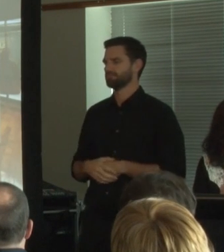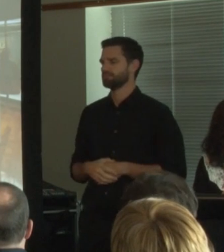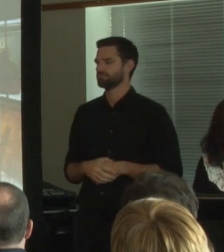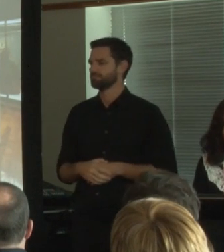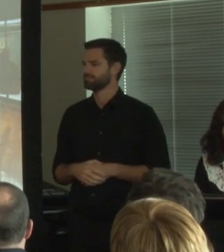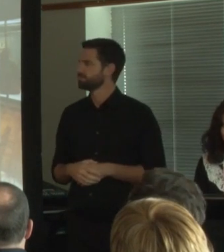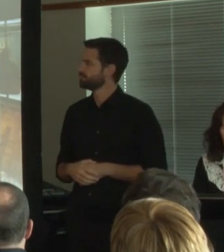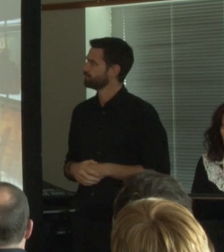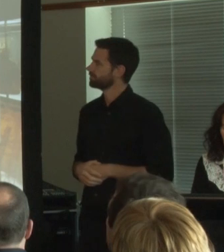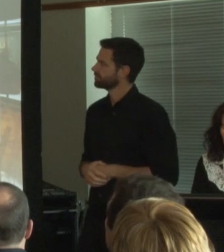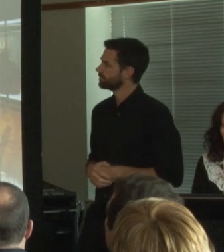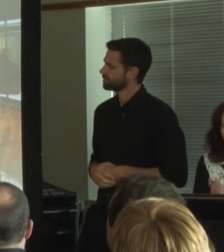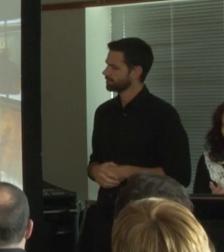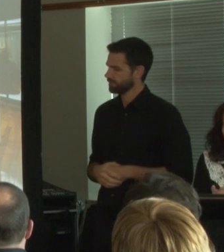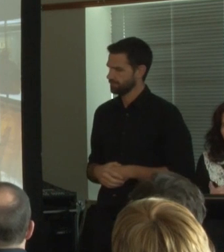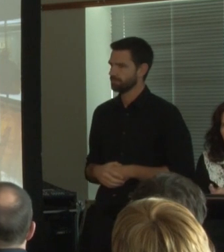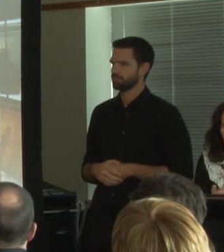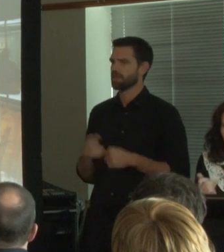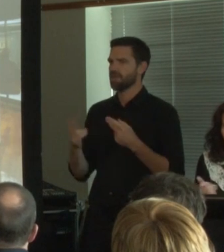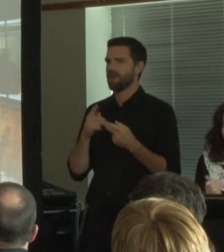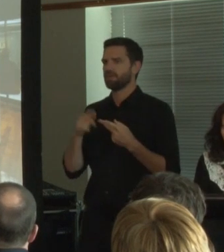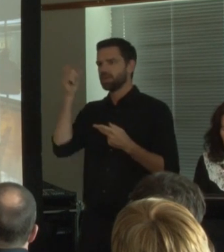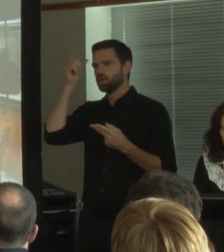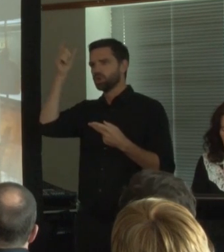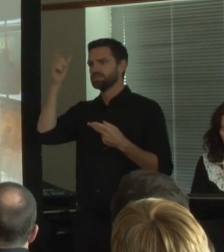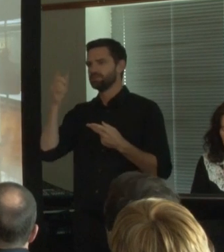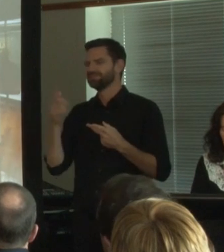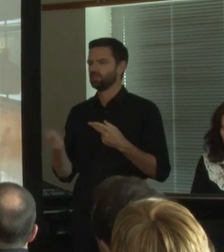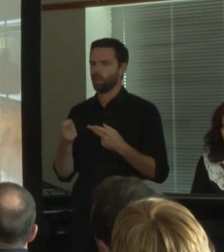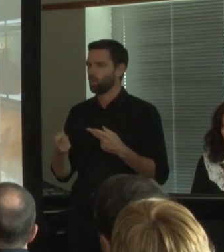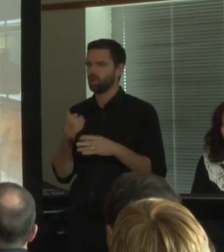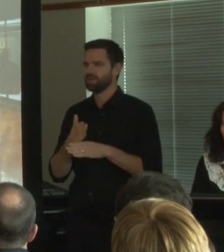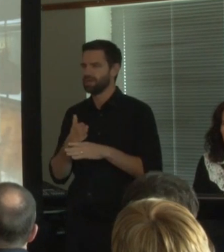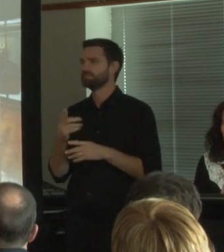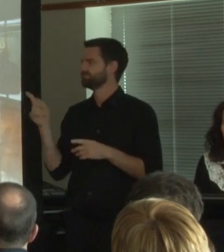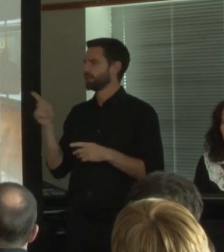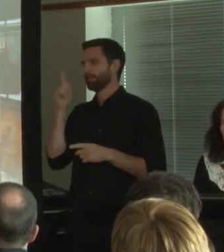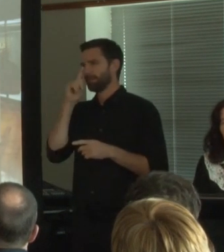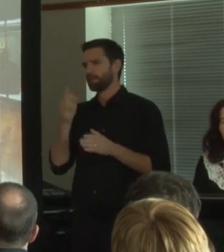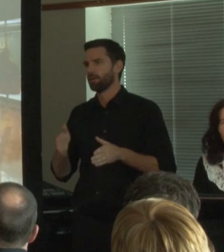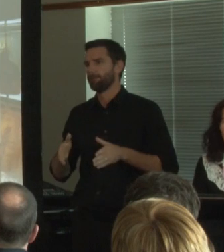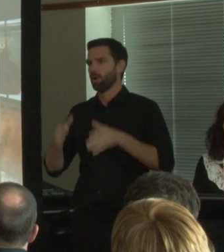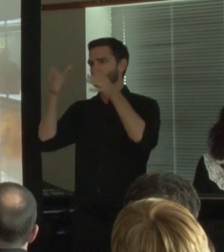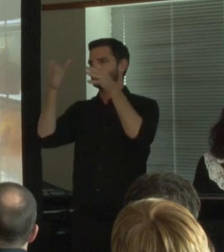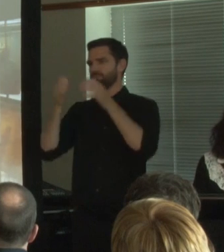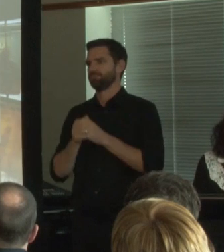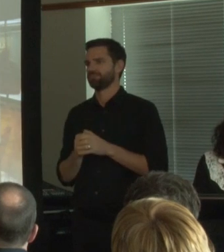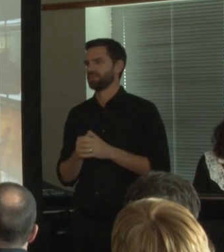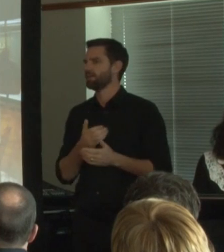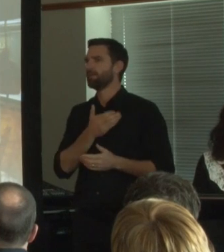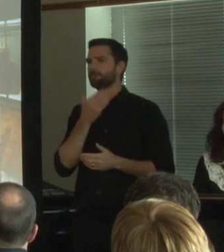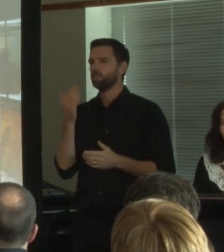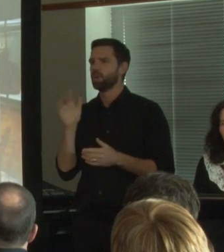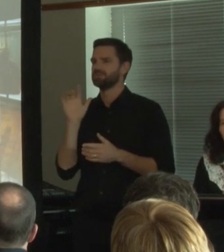And the other concept that we had as well, which didn't work in one case, which I'll talk about people posts, is we didn't have any touch the screen to